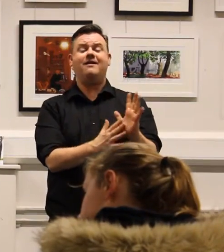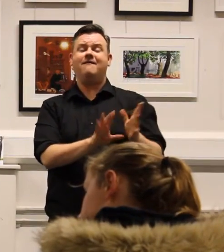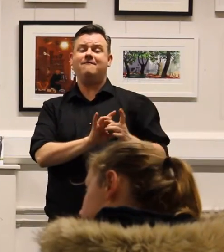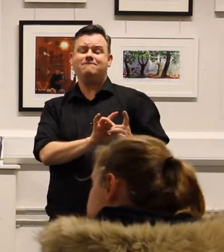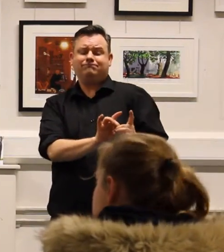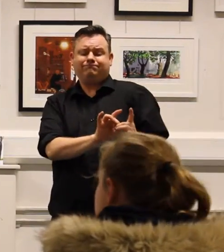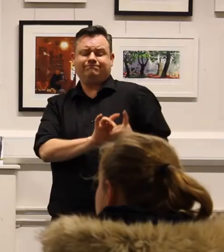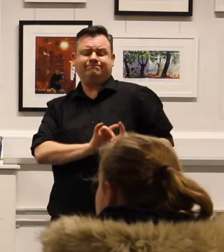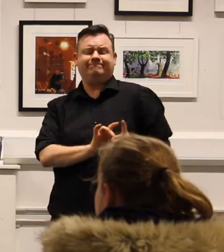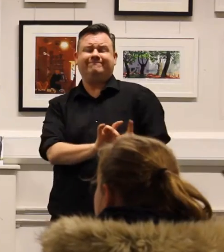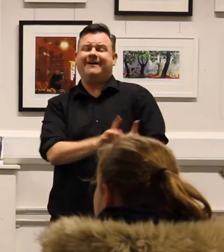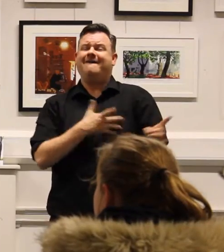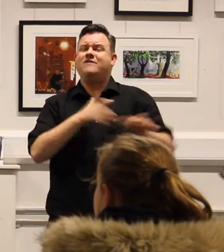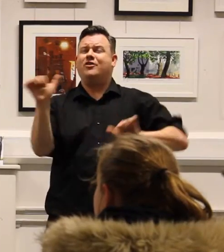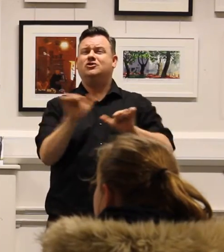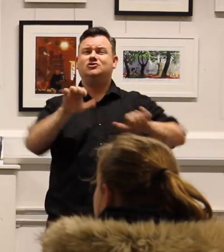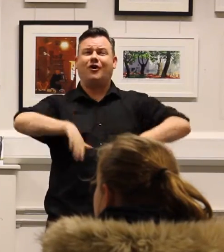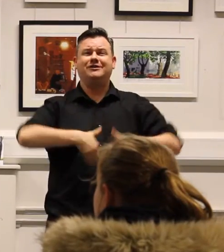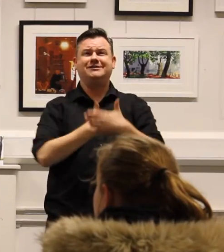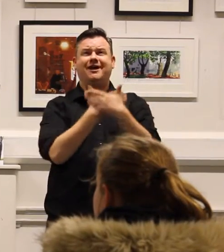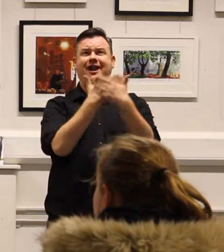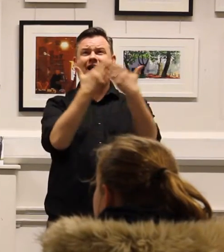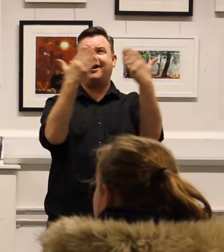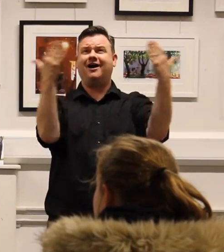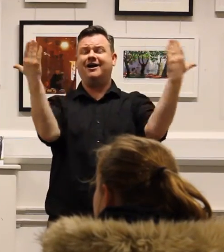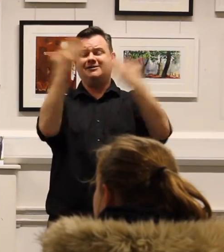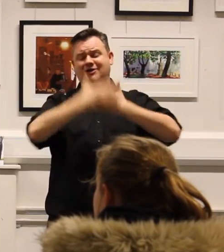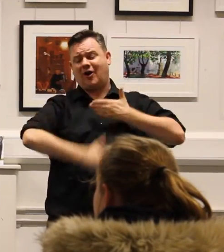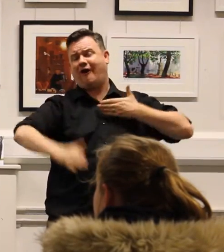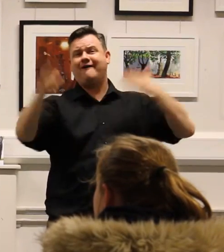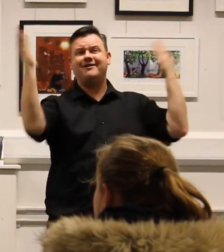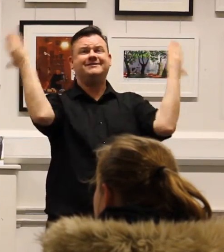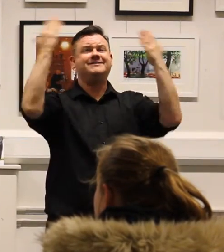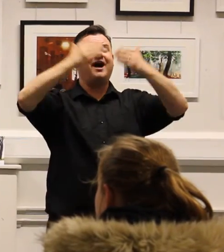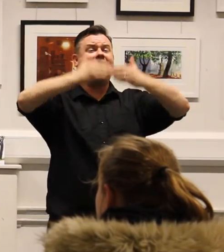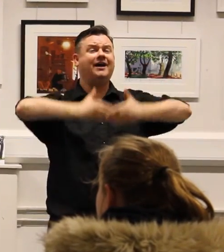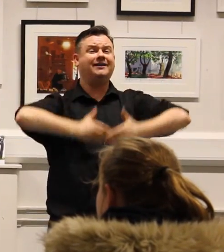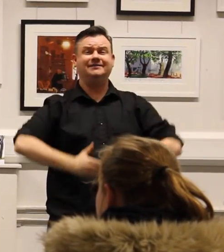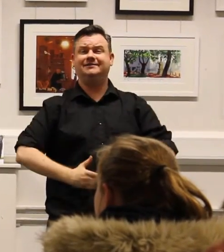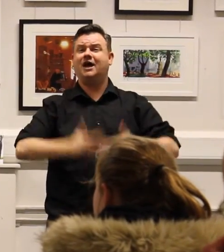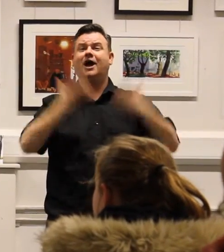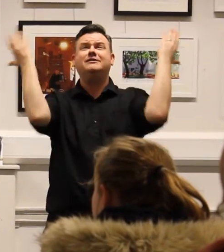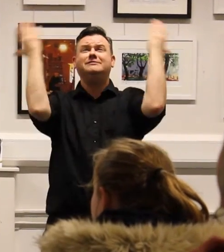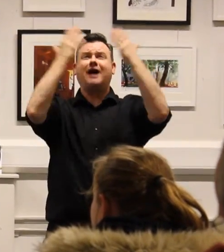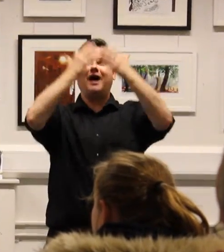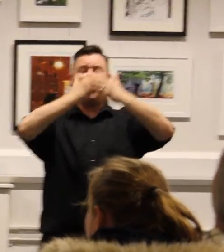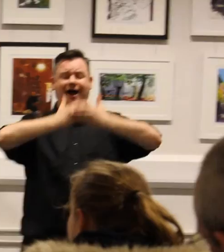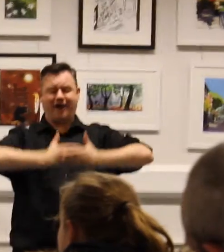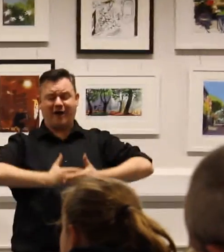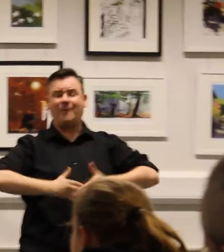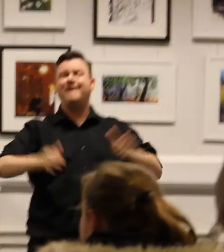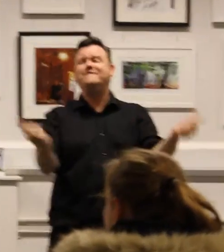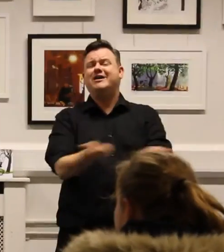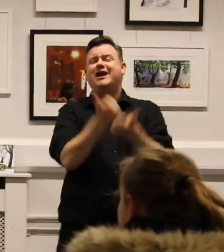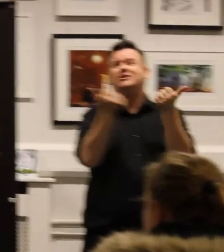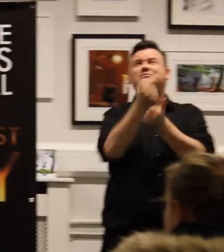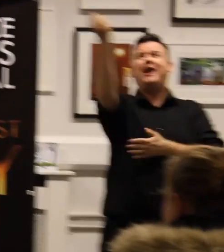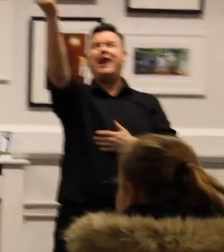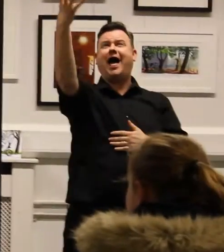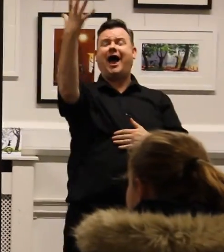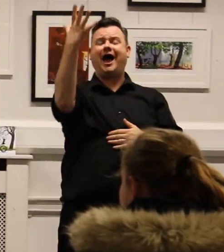burning. Oh, the shortest day is the longest night. Dark will soon give way to